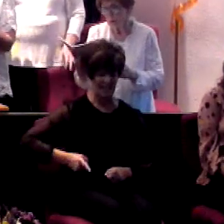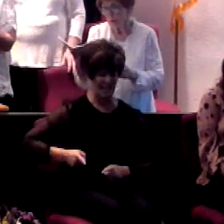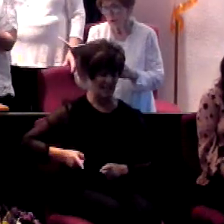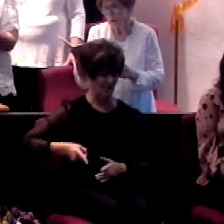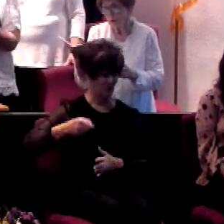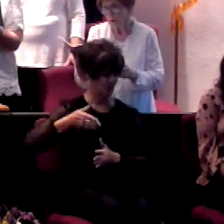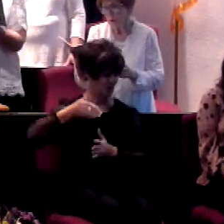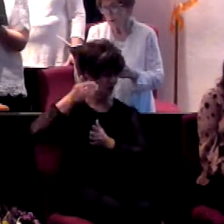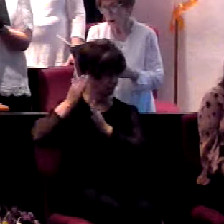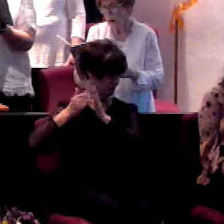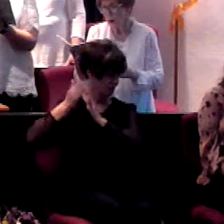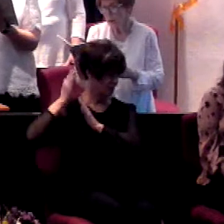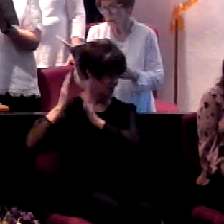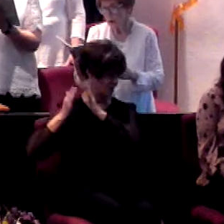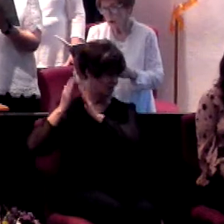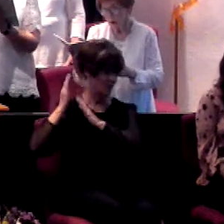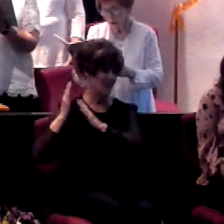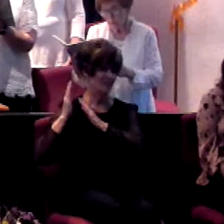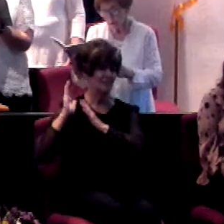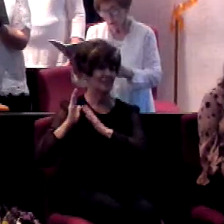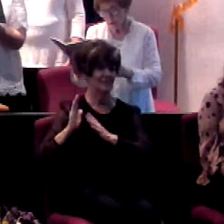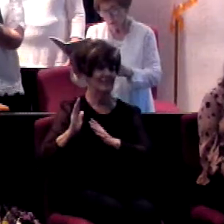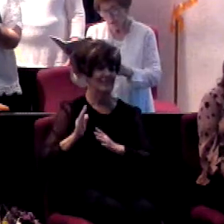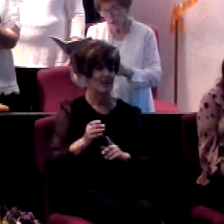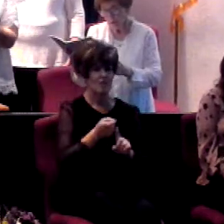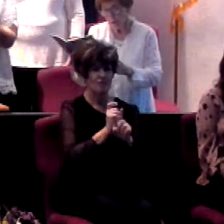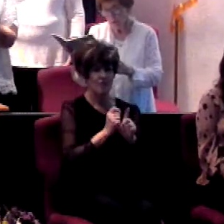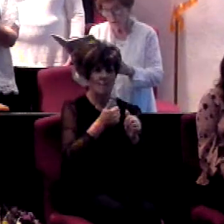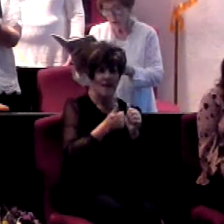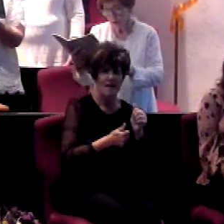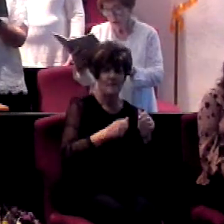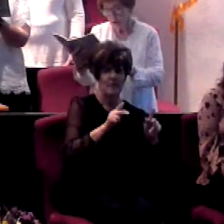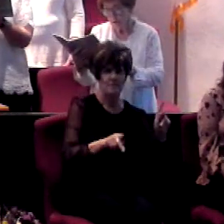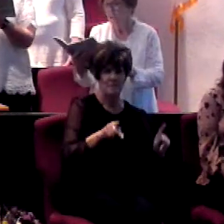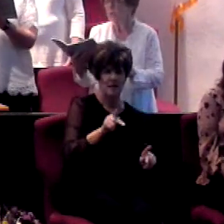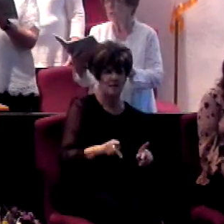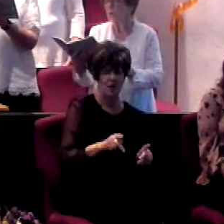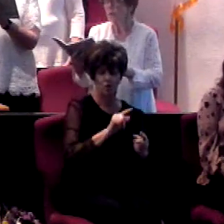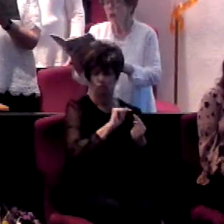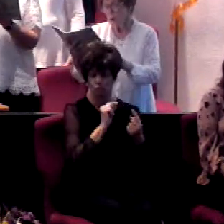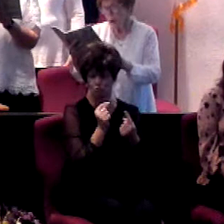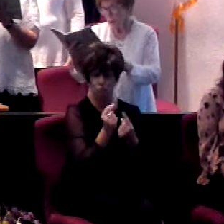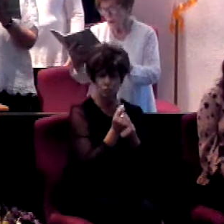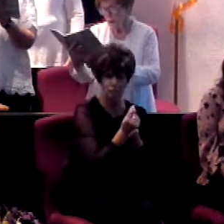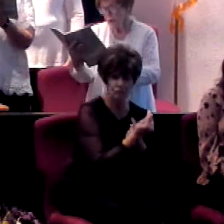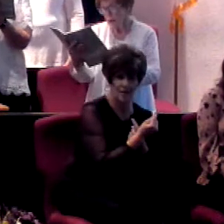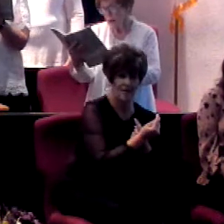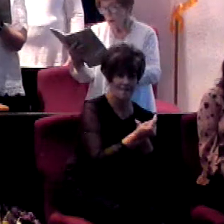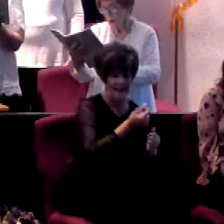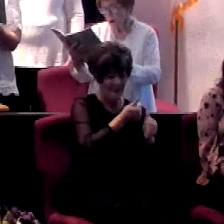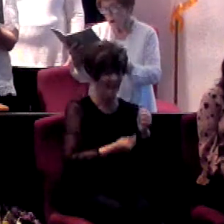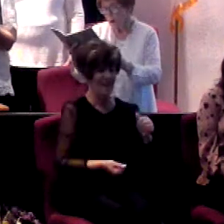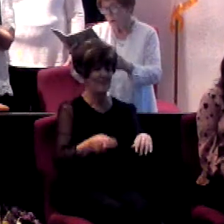died to ransom the slave. From every people and tribe, every nation